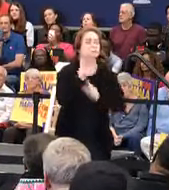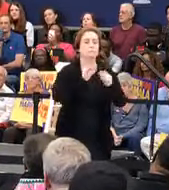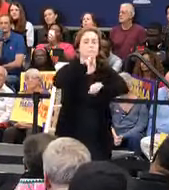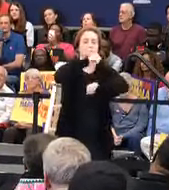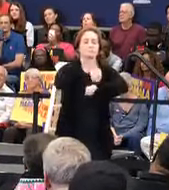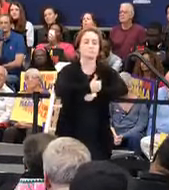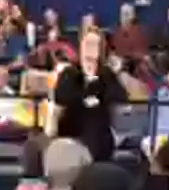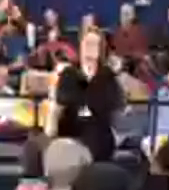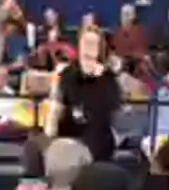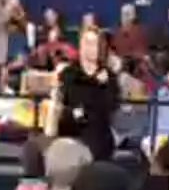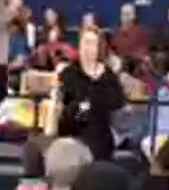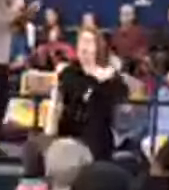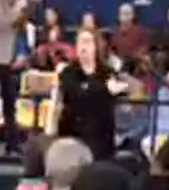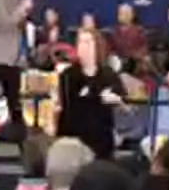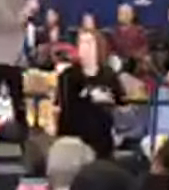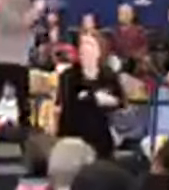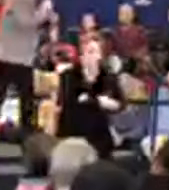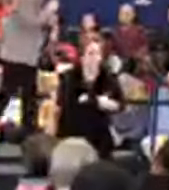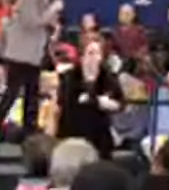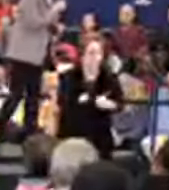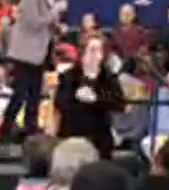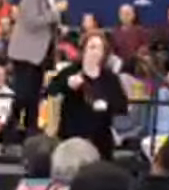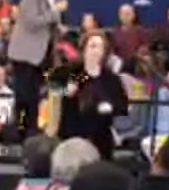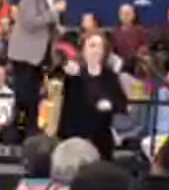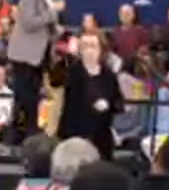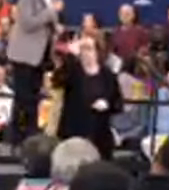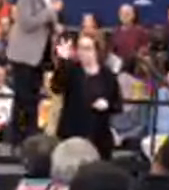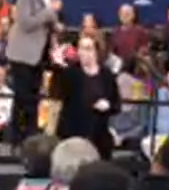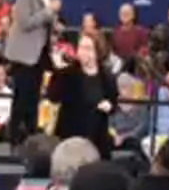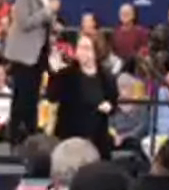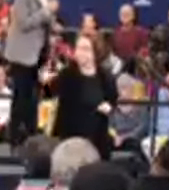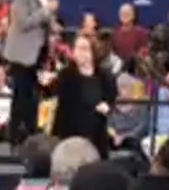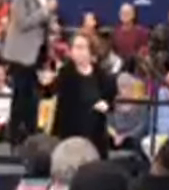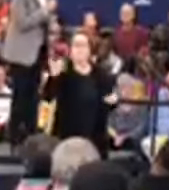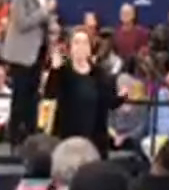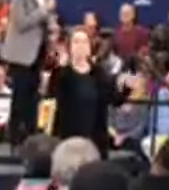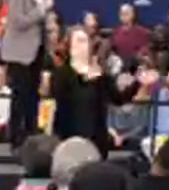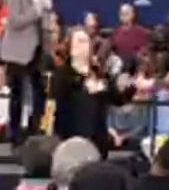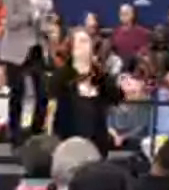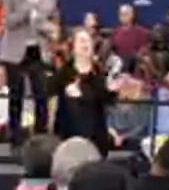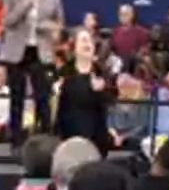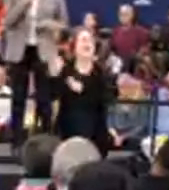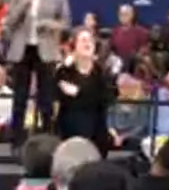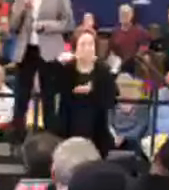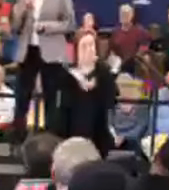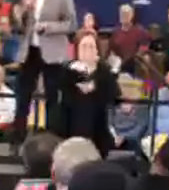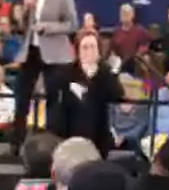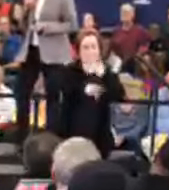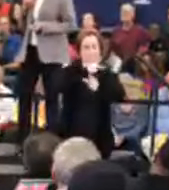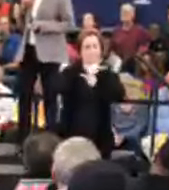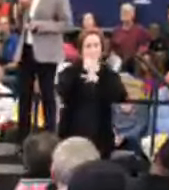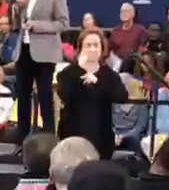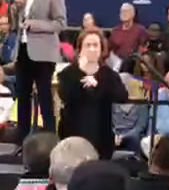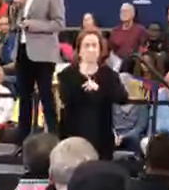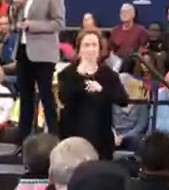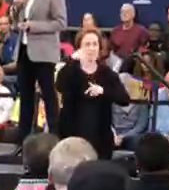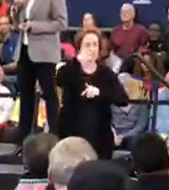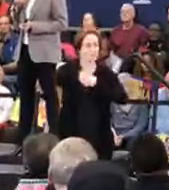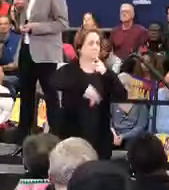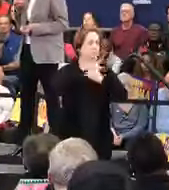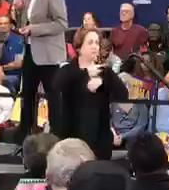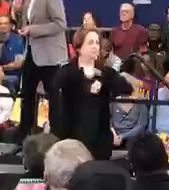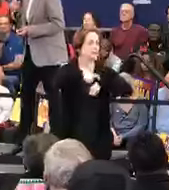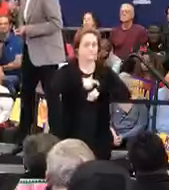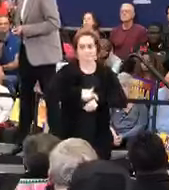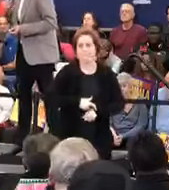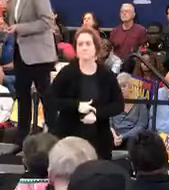their brilliance, imagined a moment like this. They imagined a moment like this.